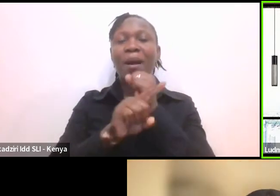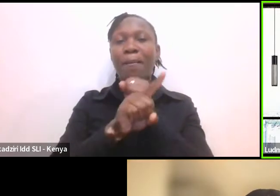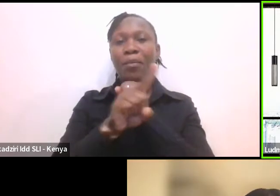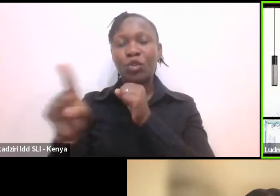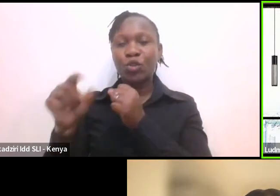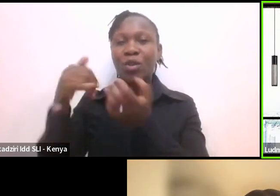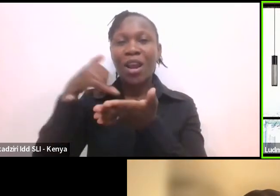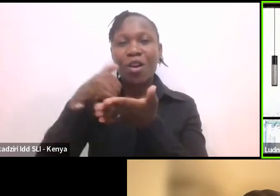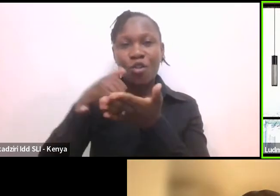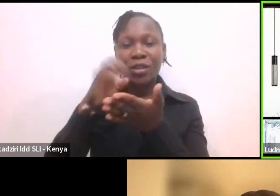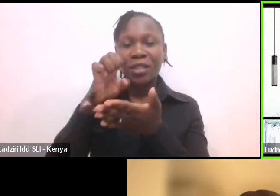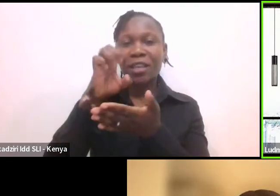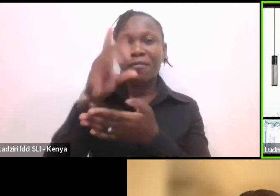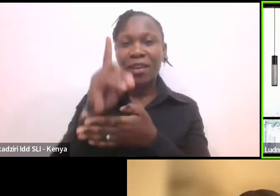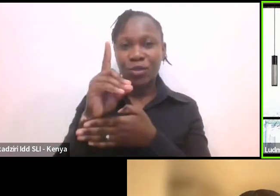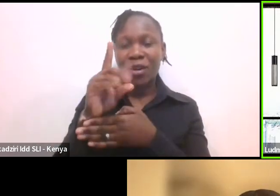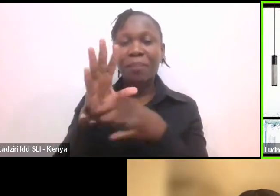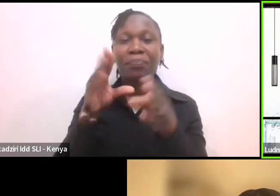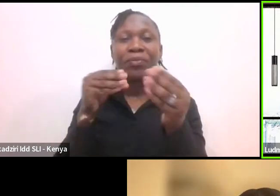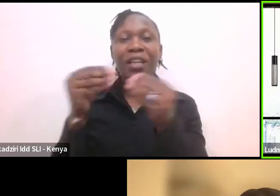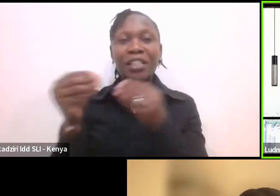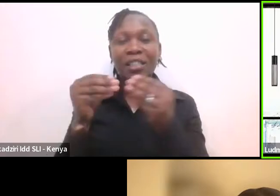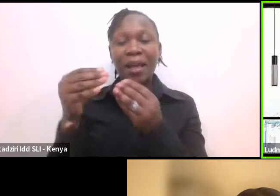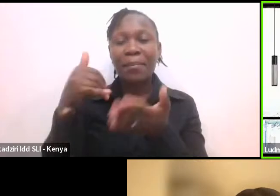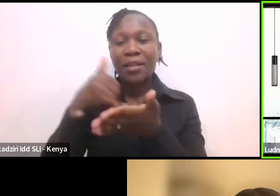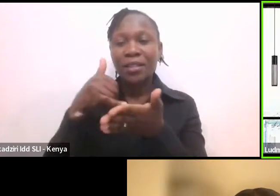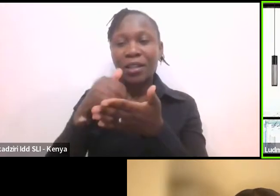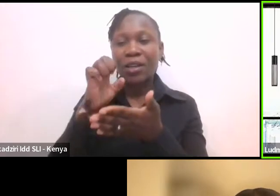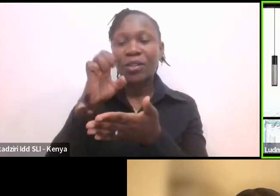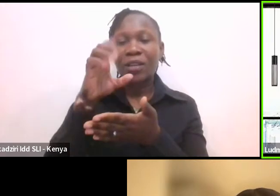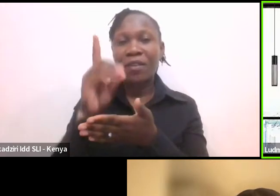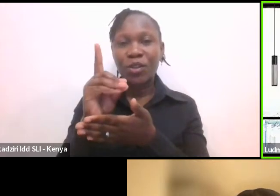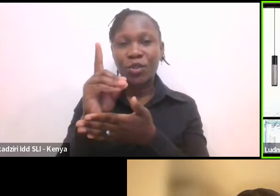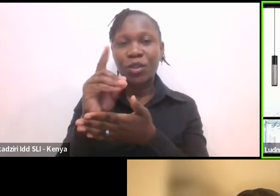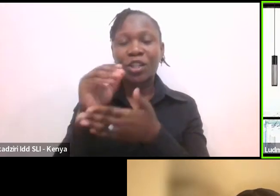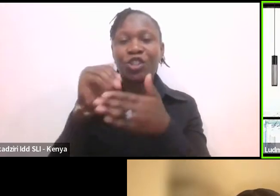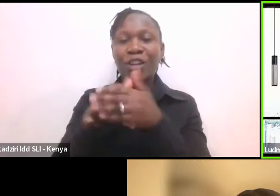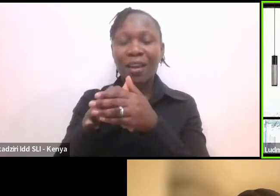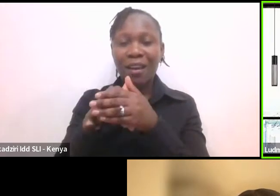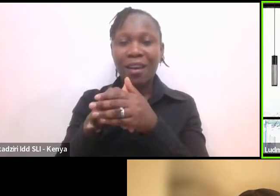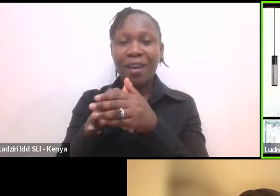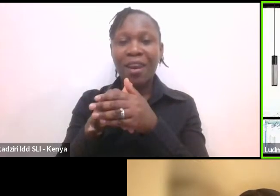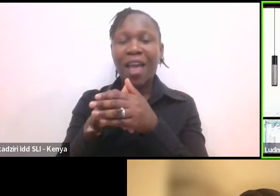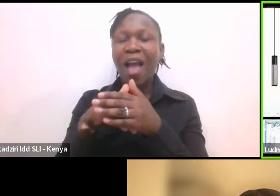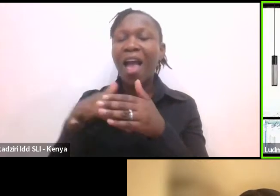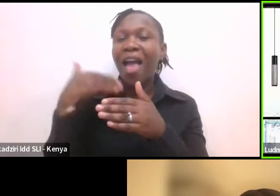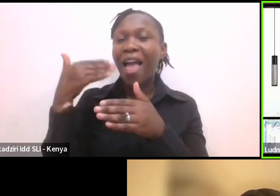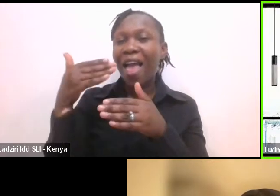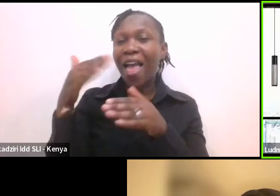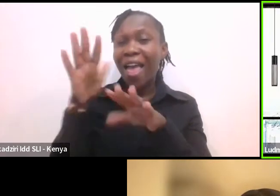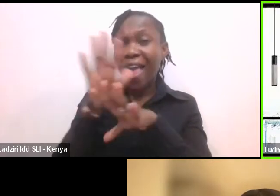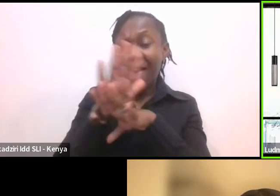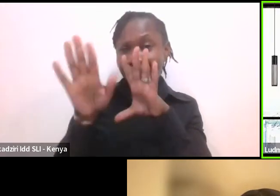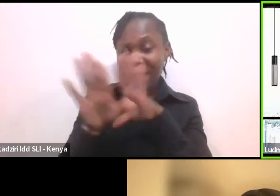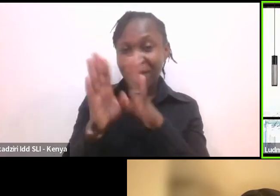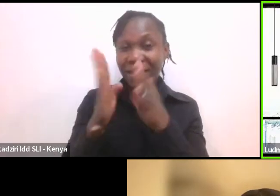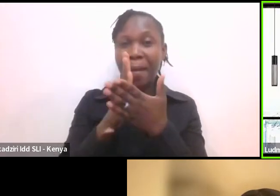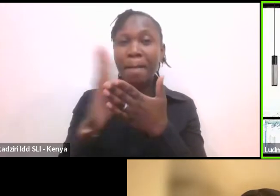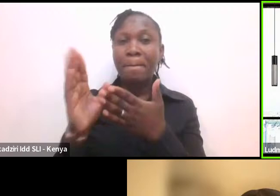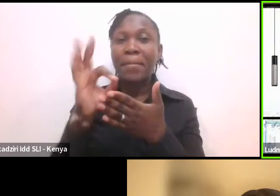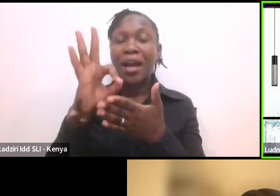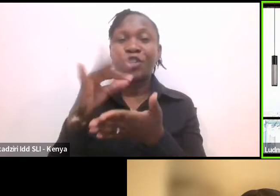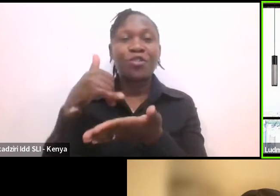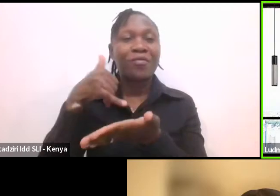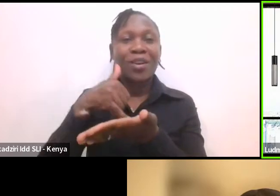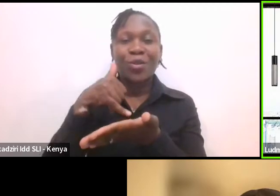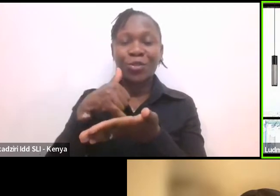education, disability inclusive education in just every aspect of inclusion that